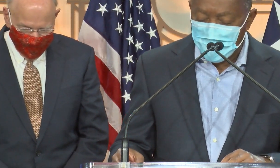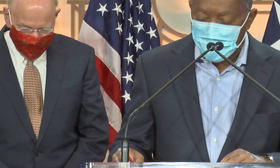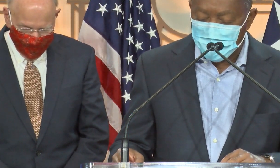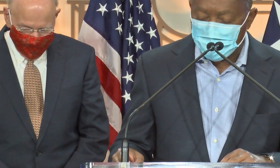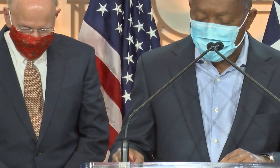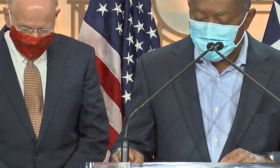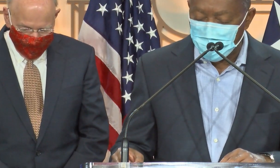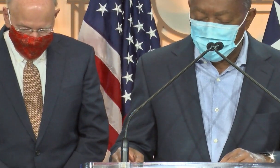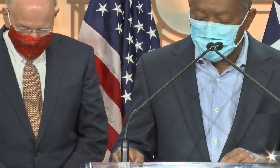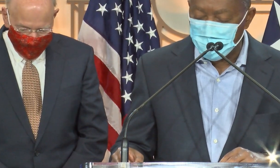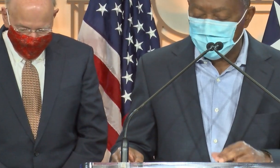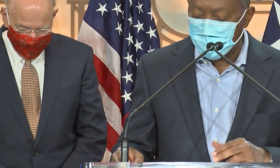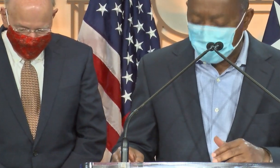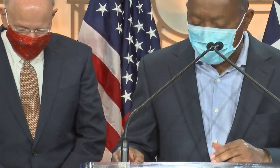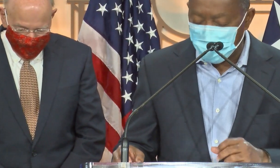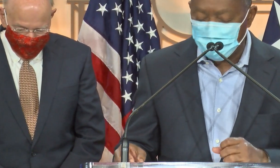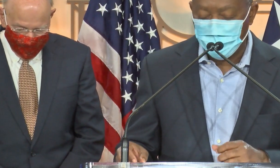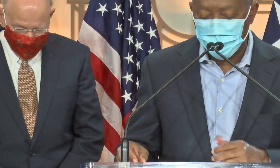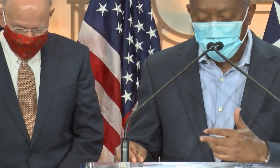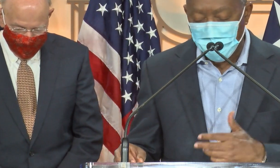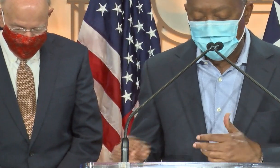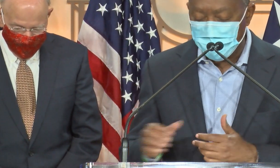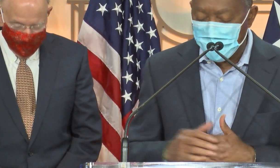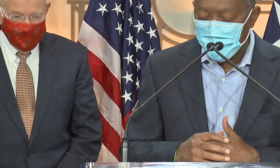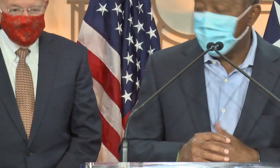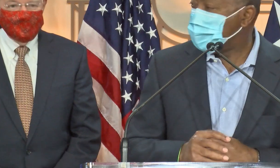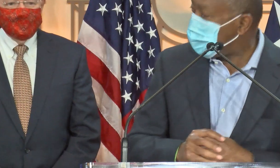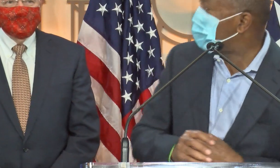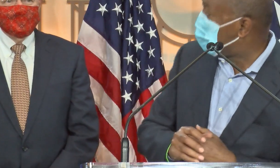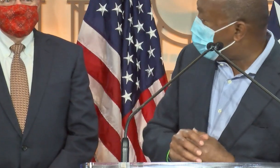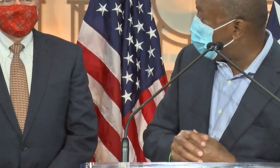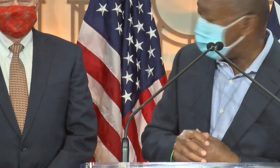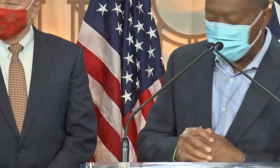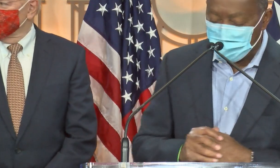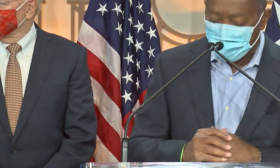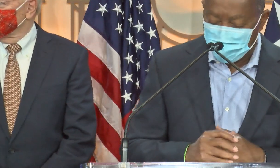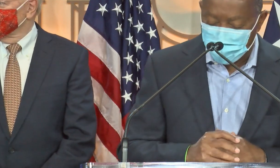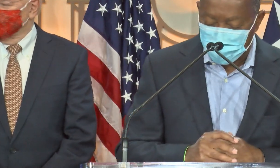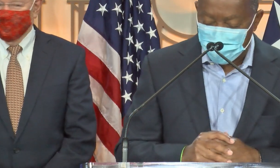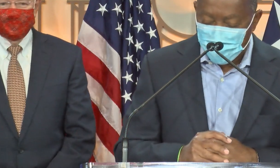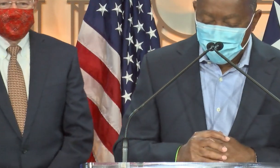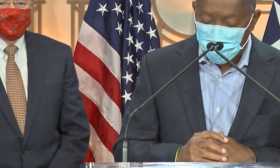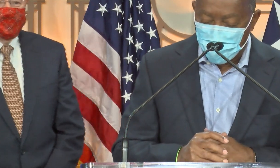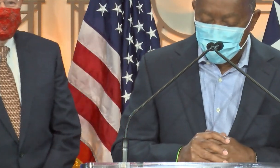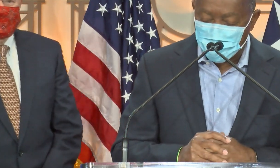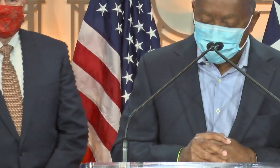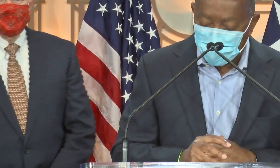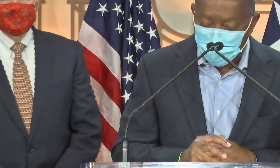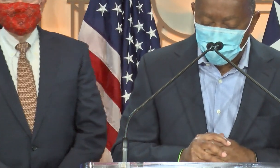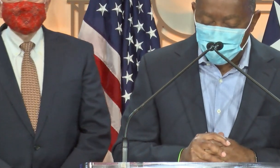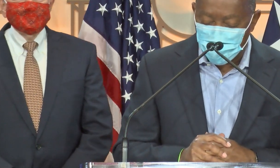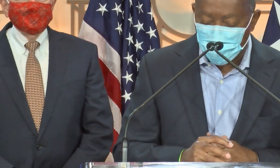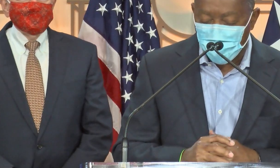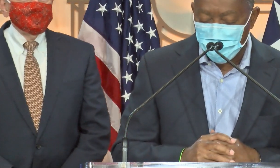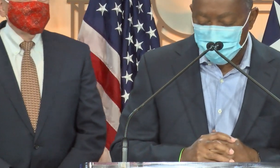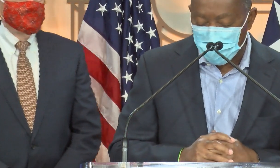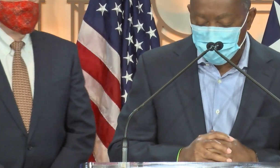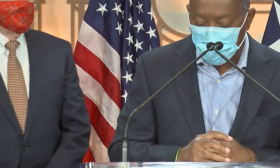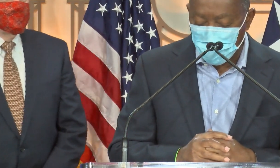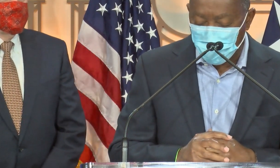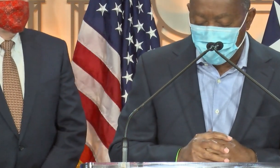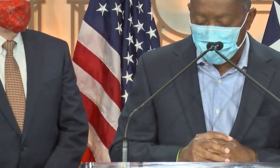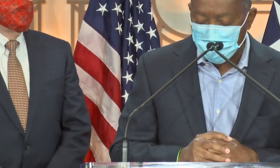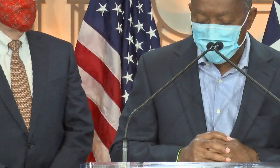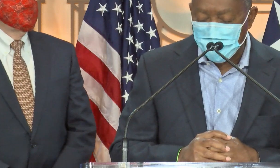event. Thank you to Jim, Paula, and the Cigna team for your celebration to our